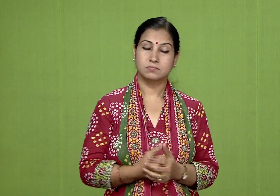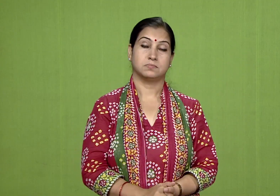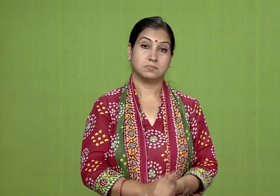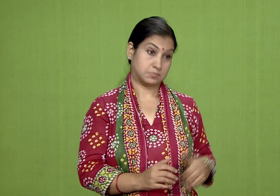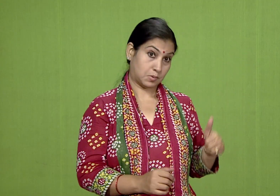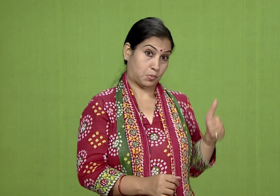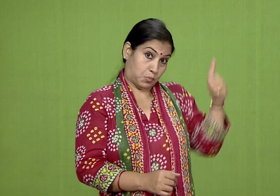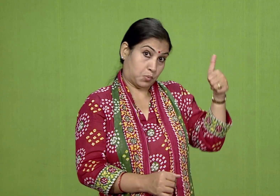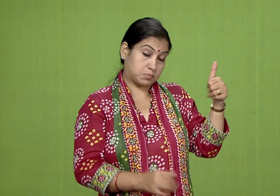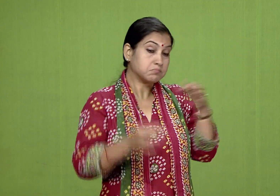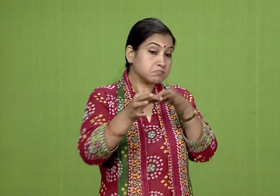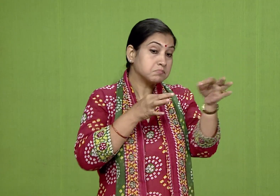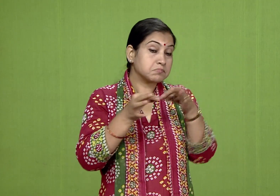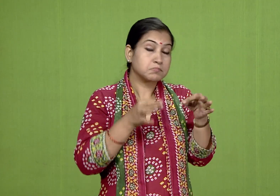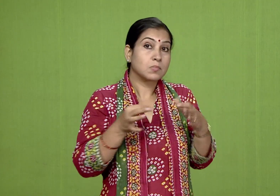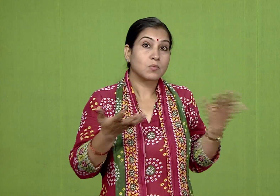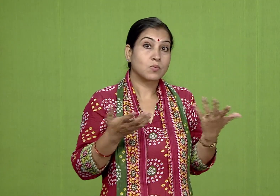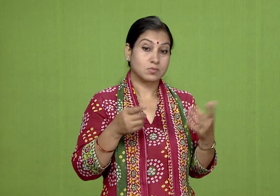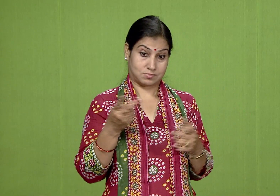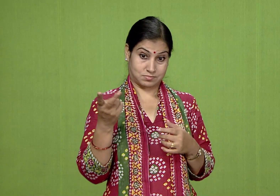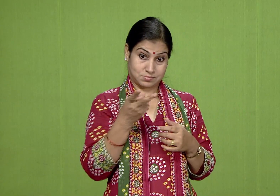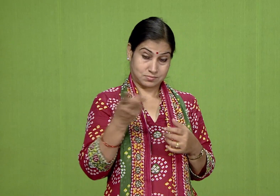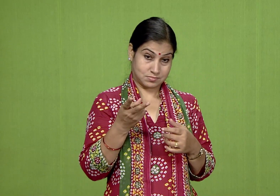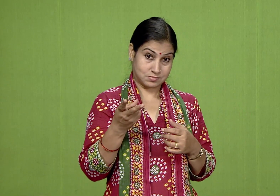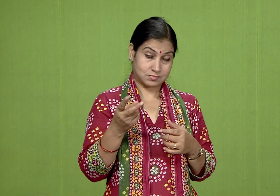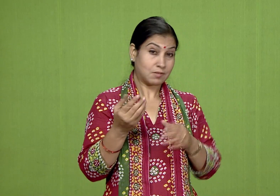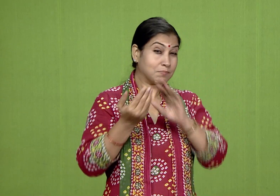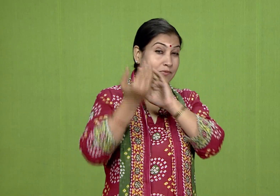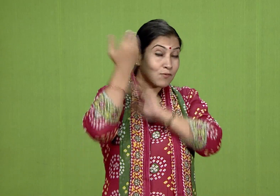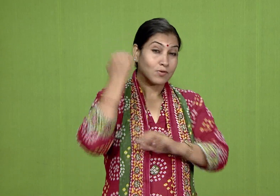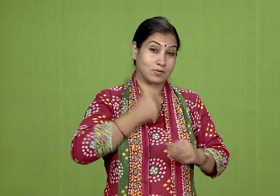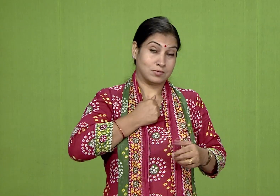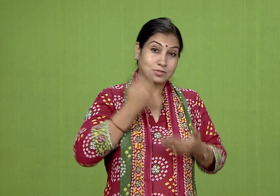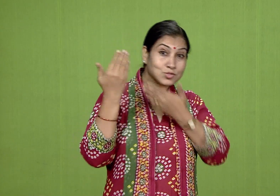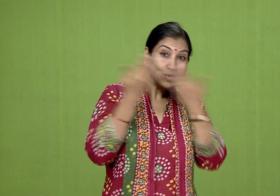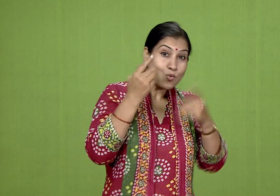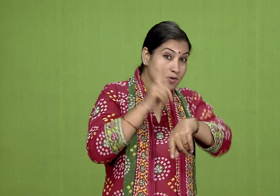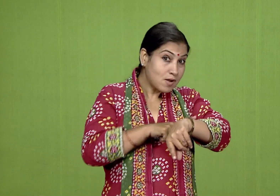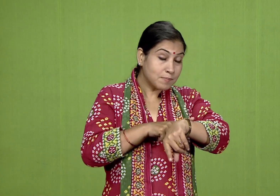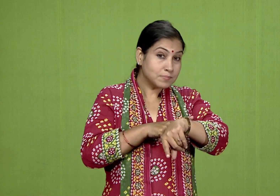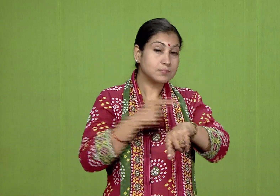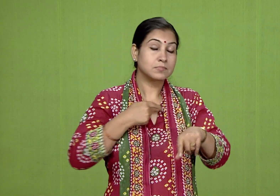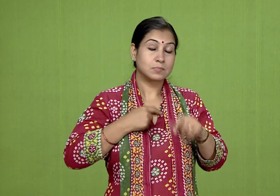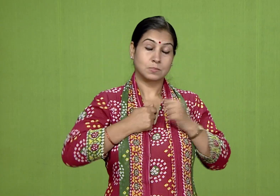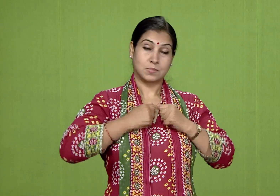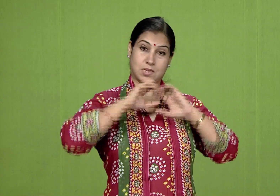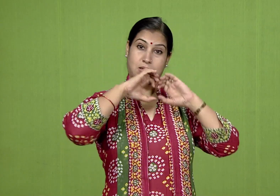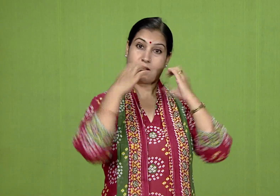The owner explained that during school years, his class was the naughtiest